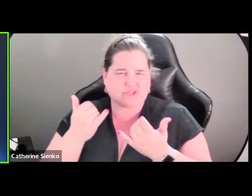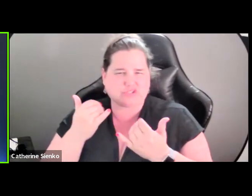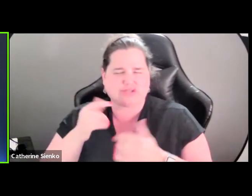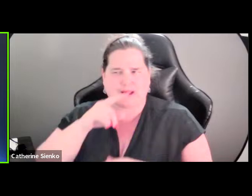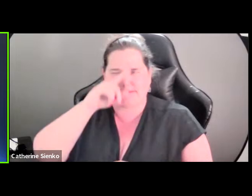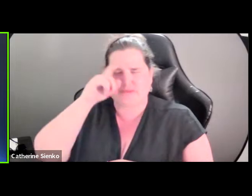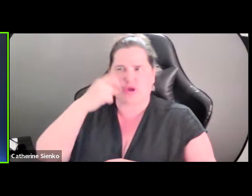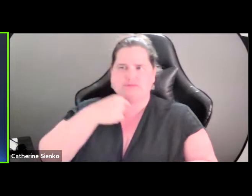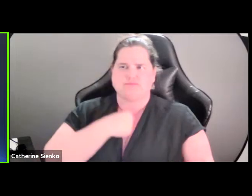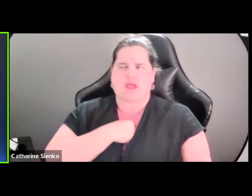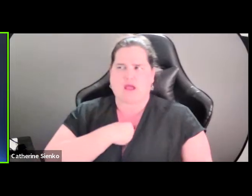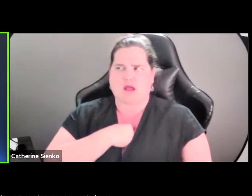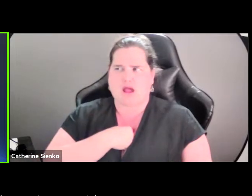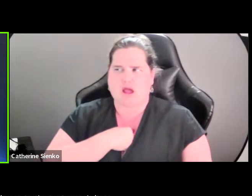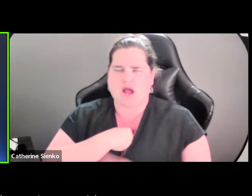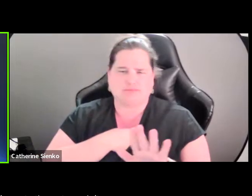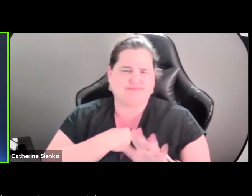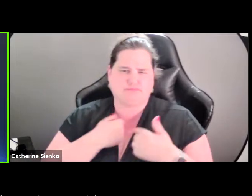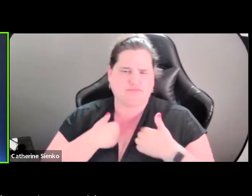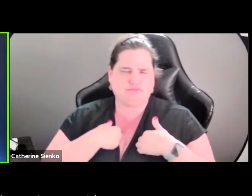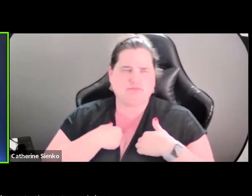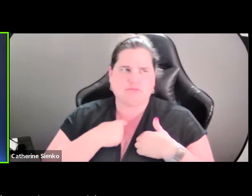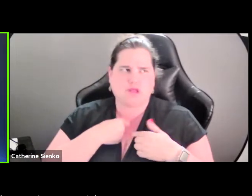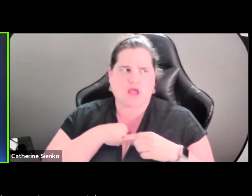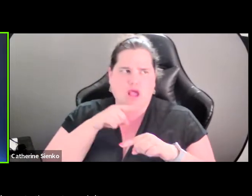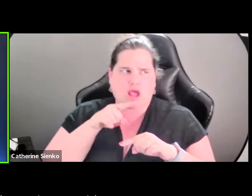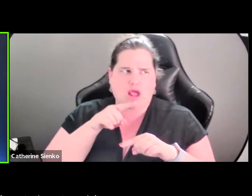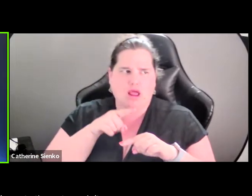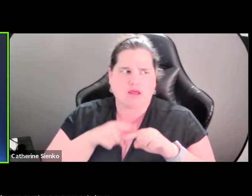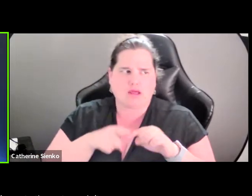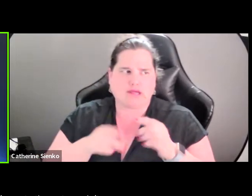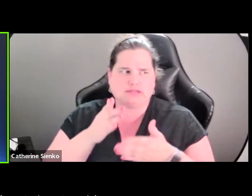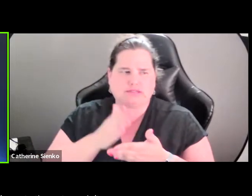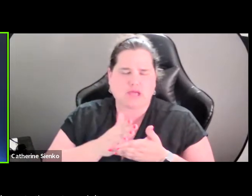This is something that I wanted to put on today's agenda.